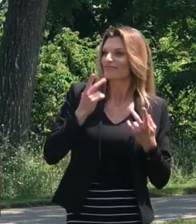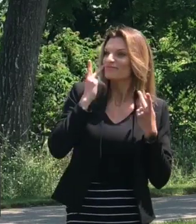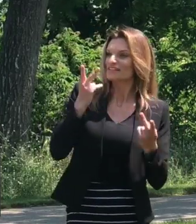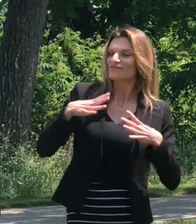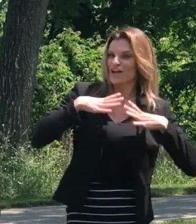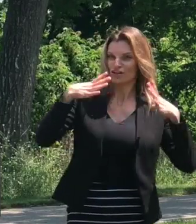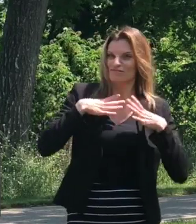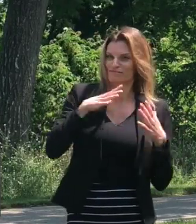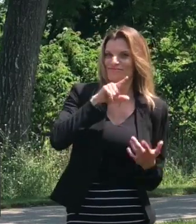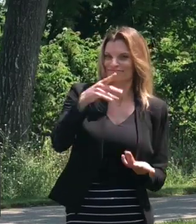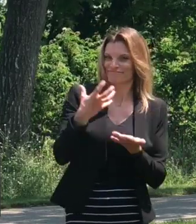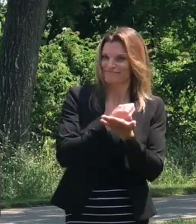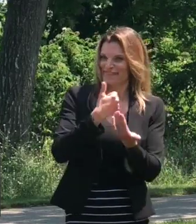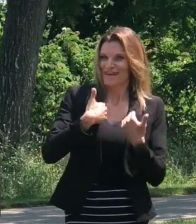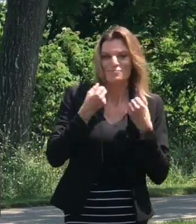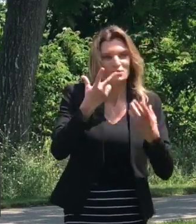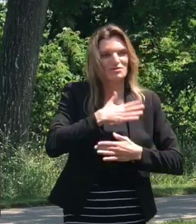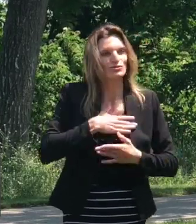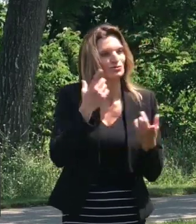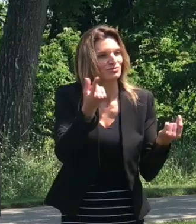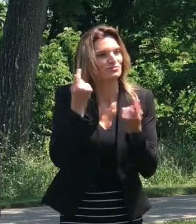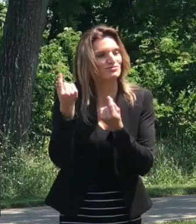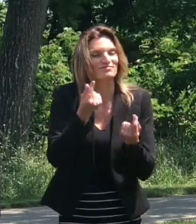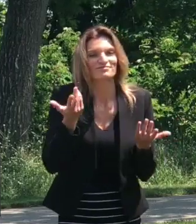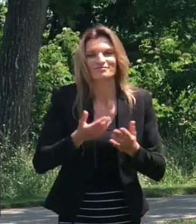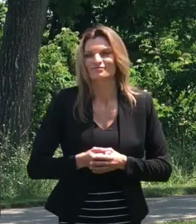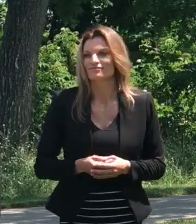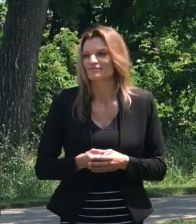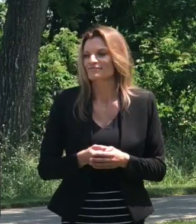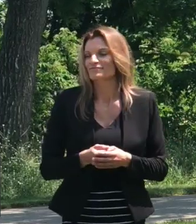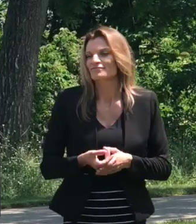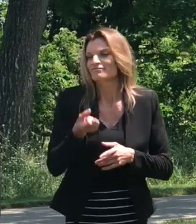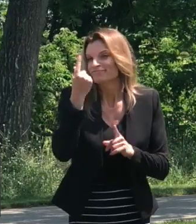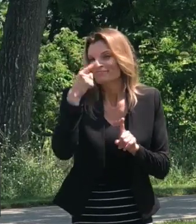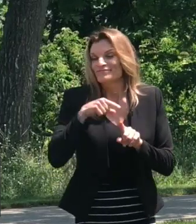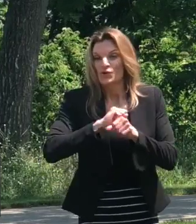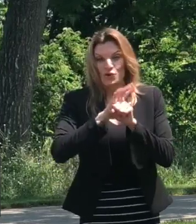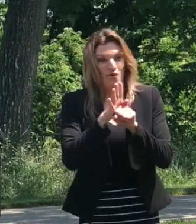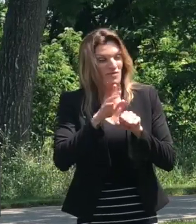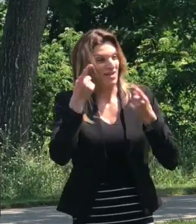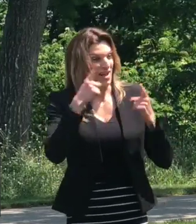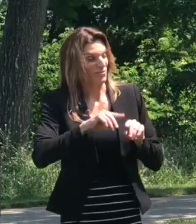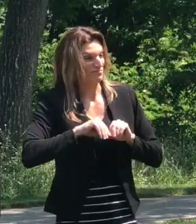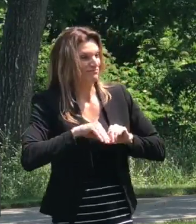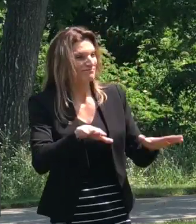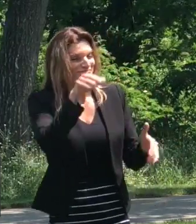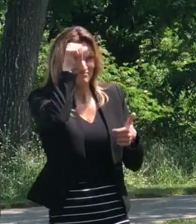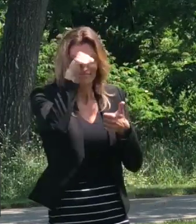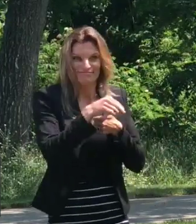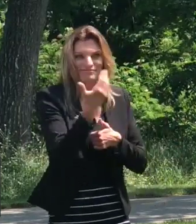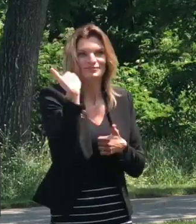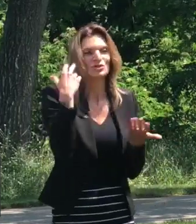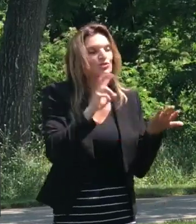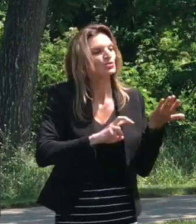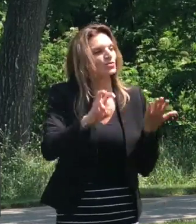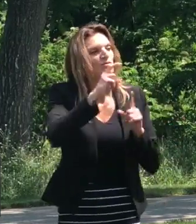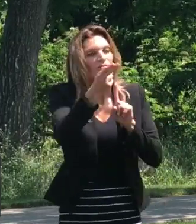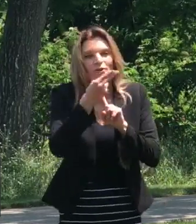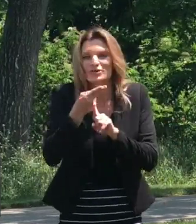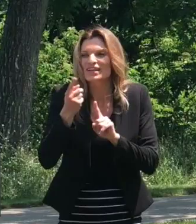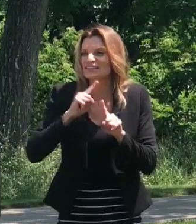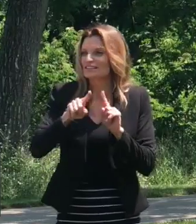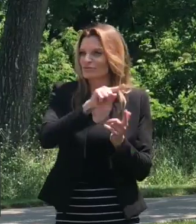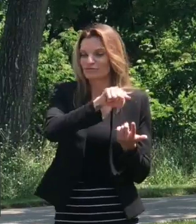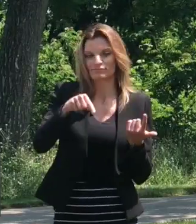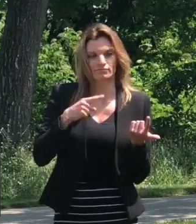dividends for our seasonal and rural economies. We also know that COVID disproportionately hit our tourism and hospitality